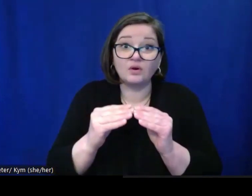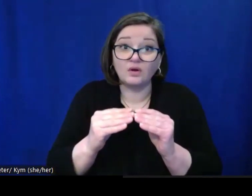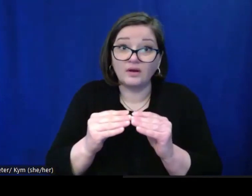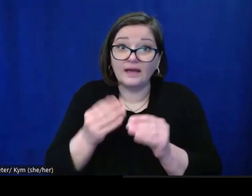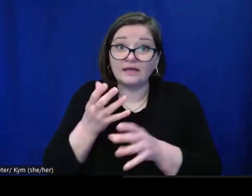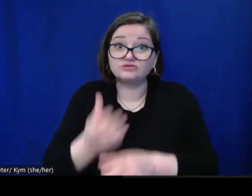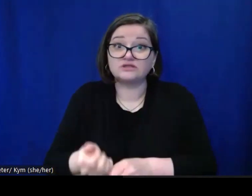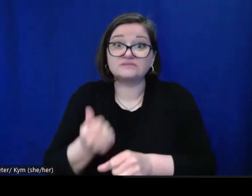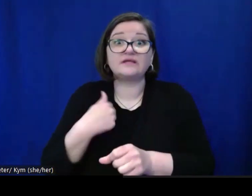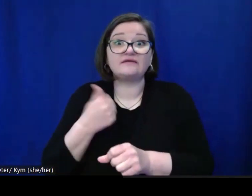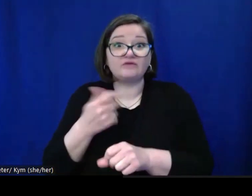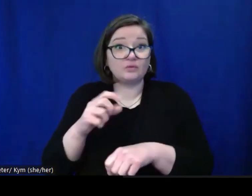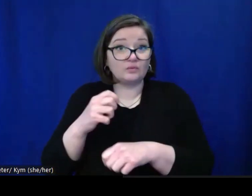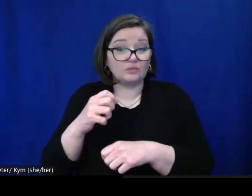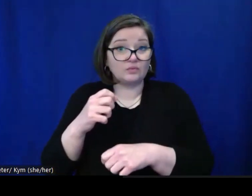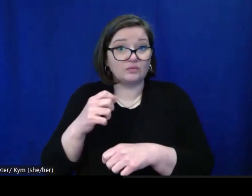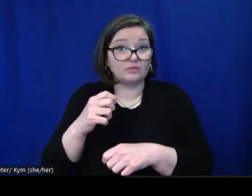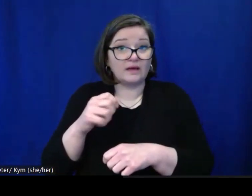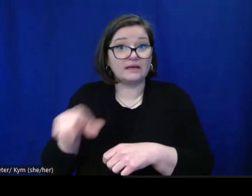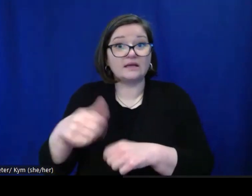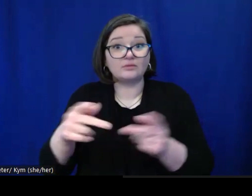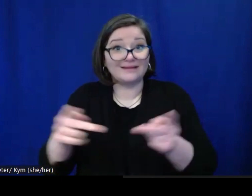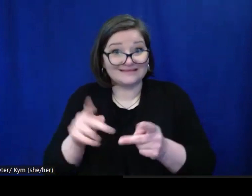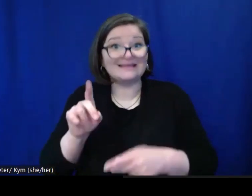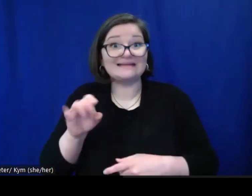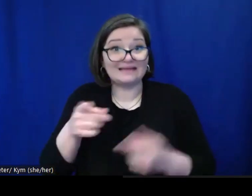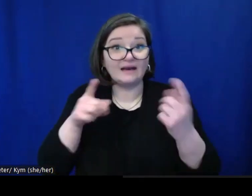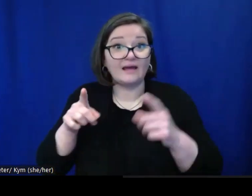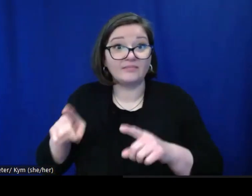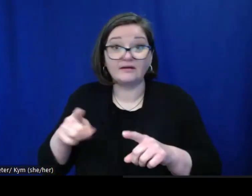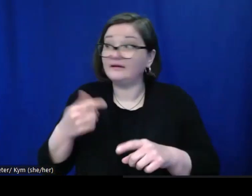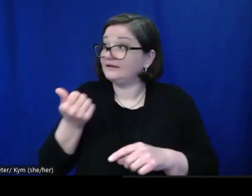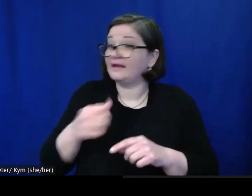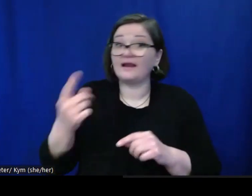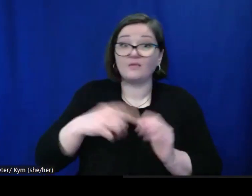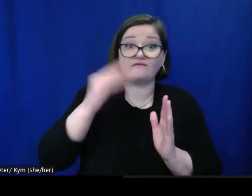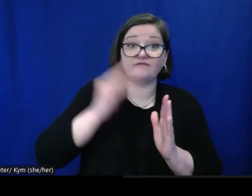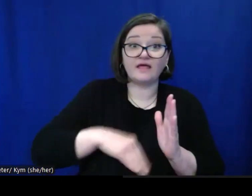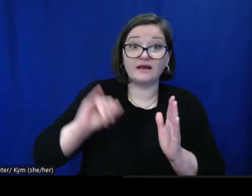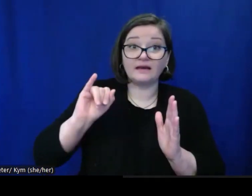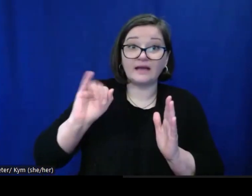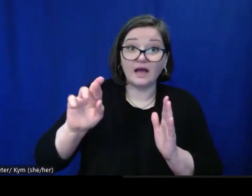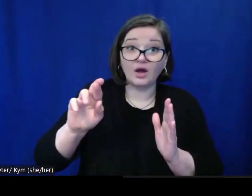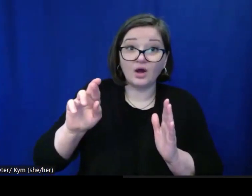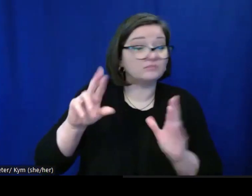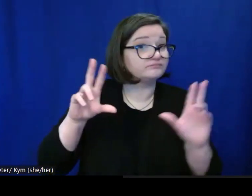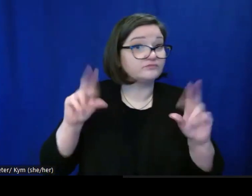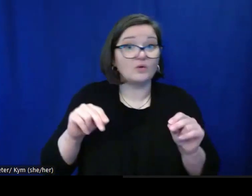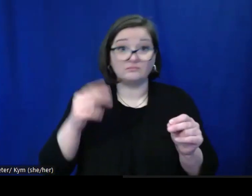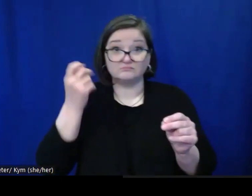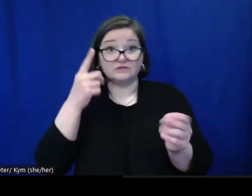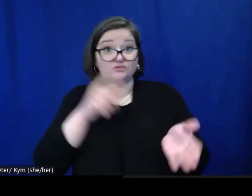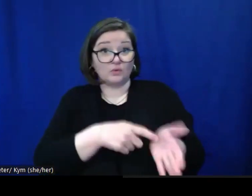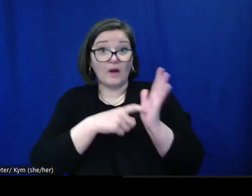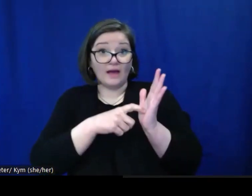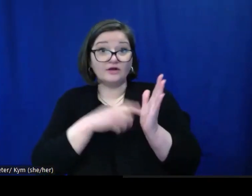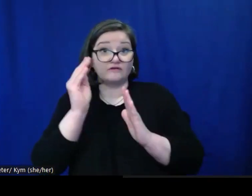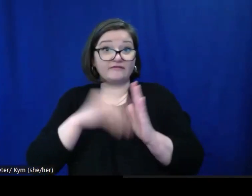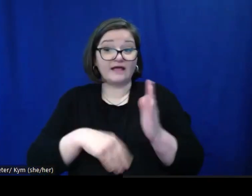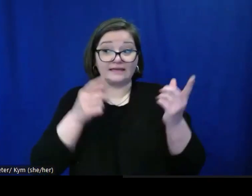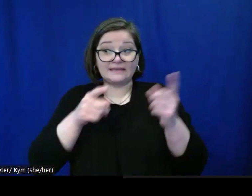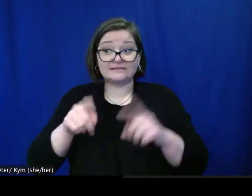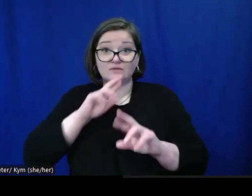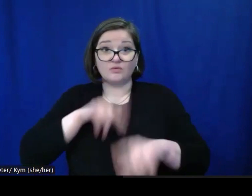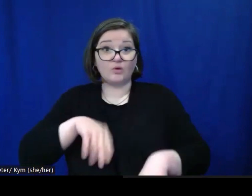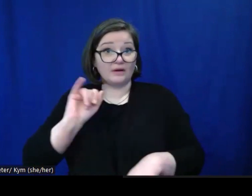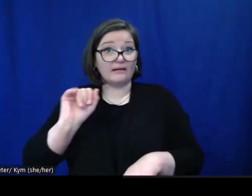happen. Was there an incident report? Because that's a requirement. Is there an incident report? The